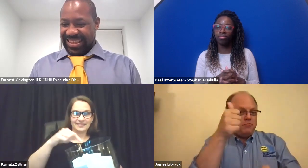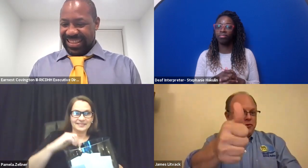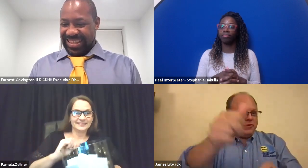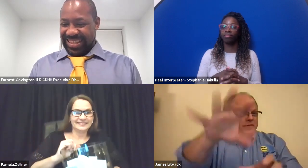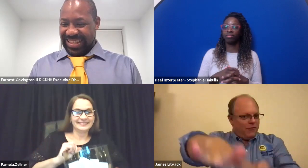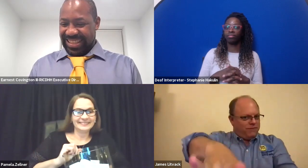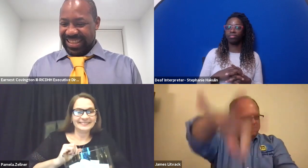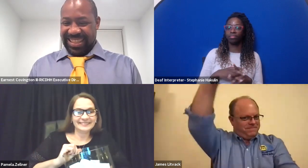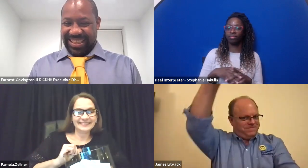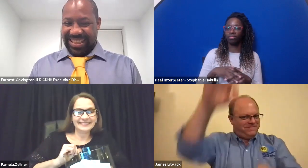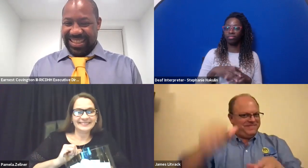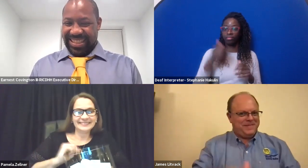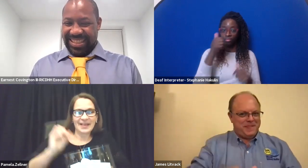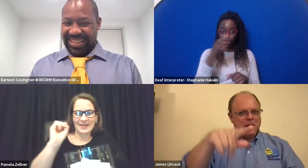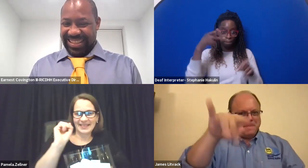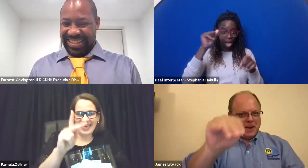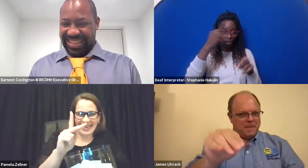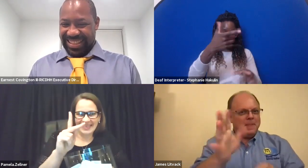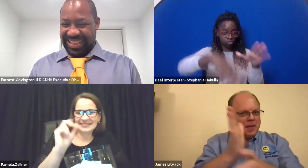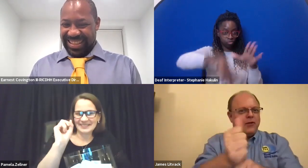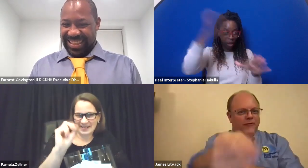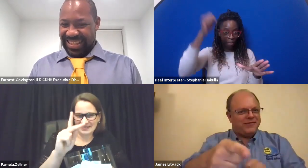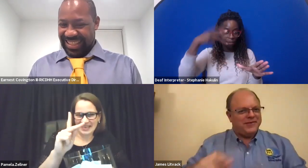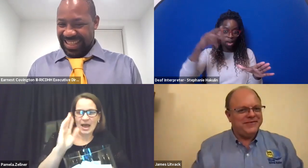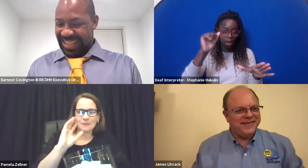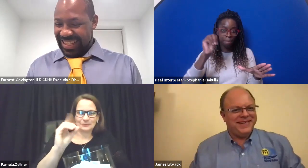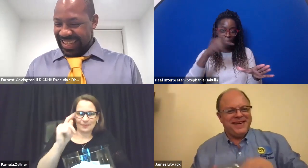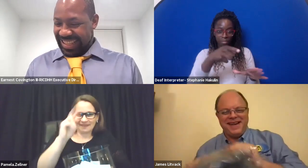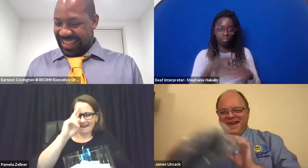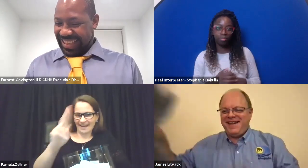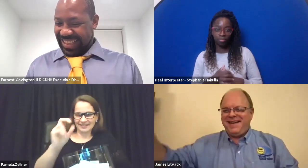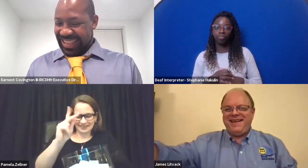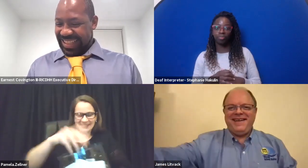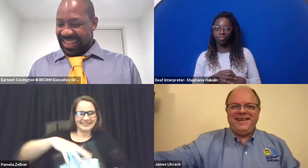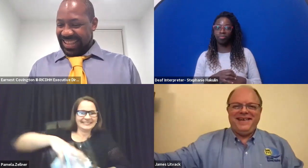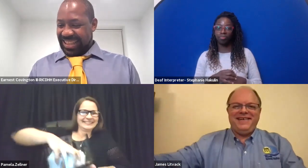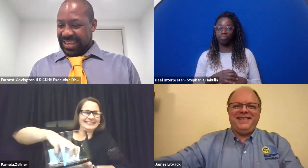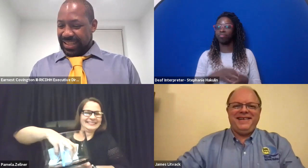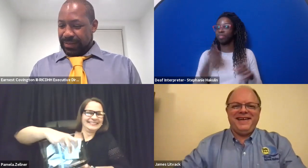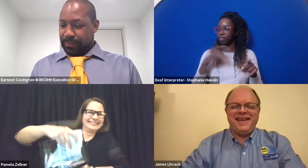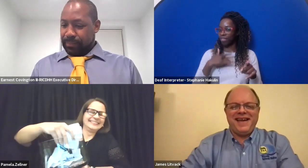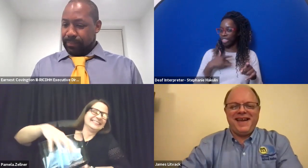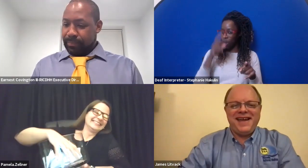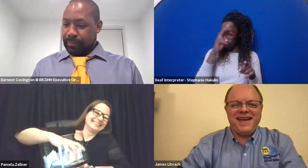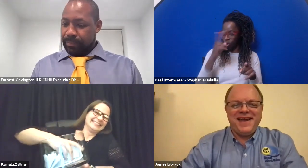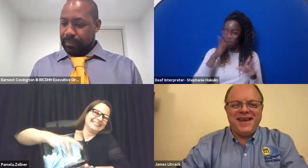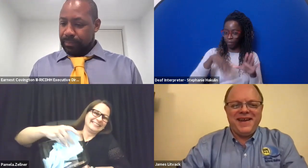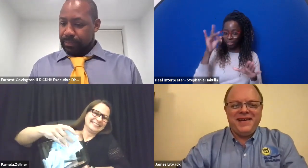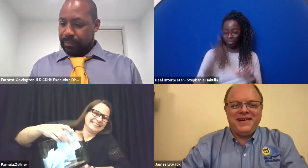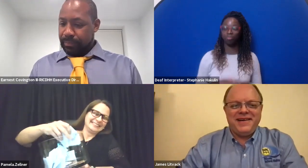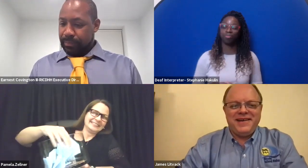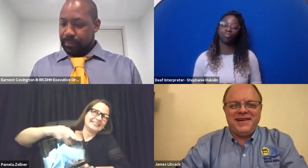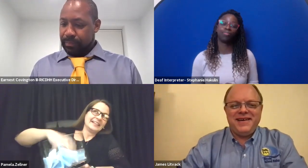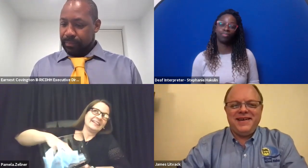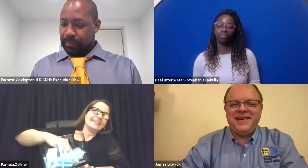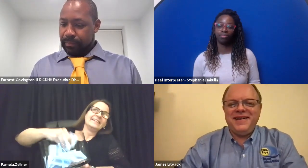Should I pick a name? Yes, Pam, you can pick it. All right, I'm going to do it. This